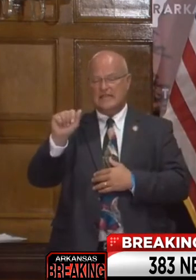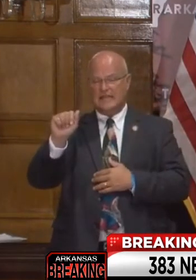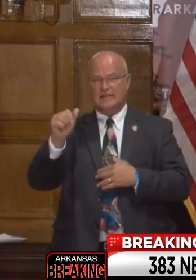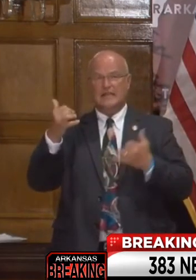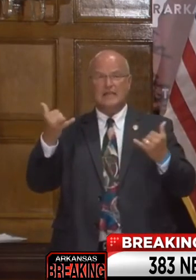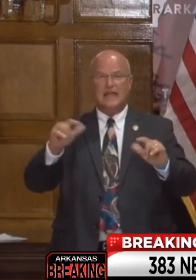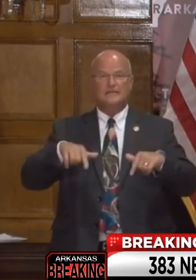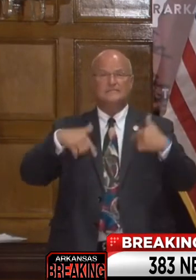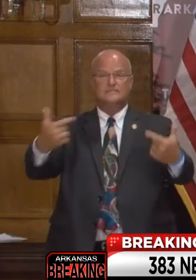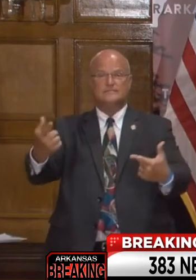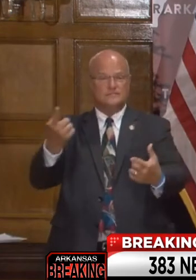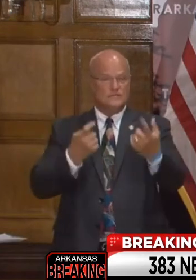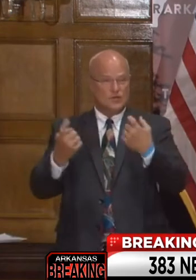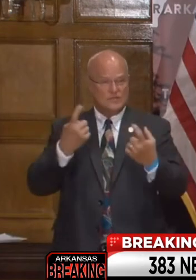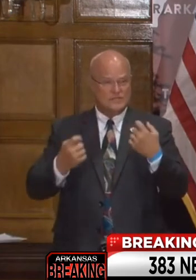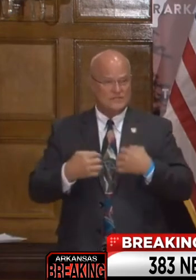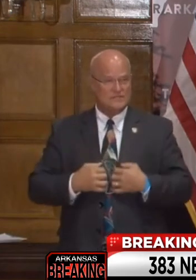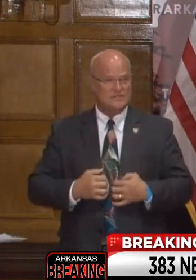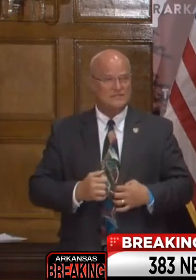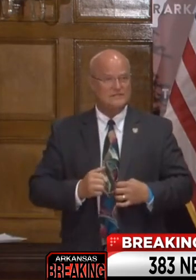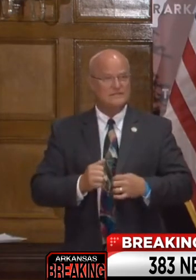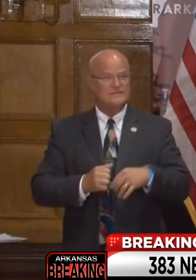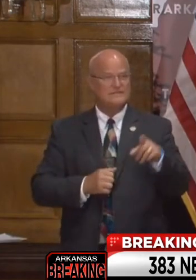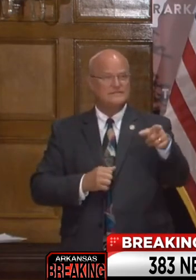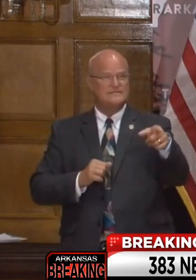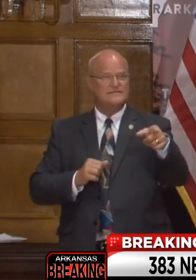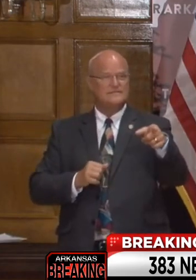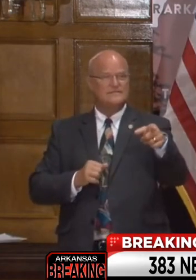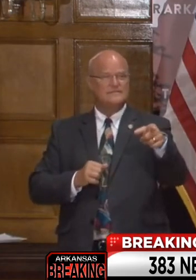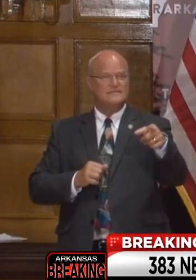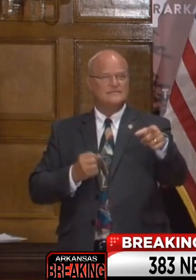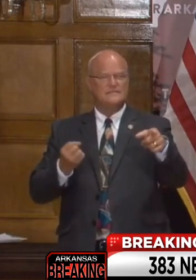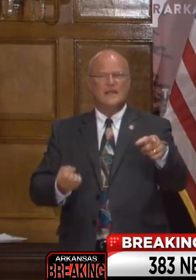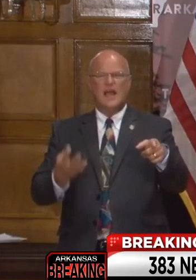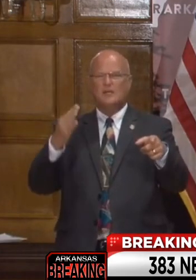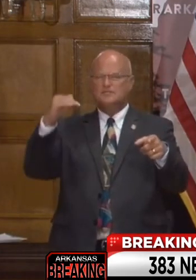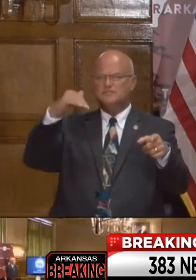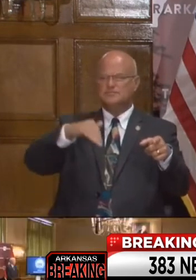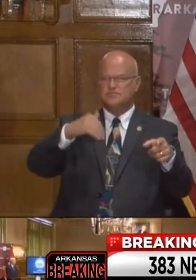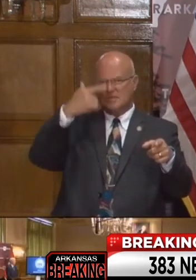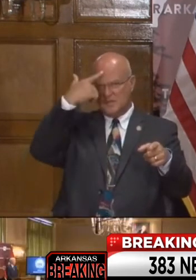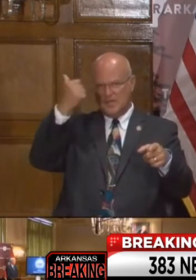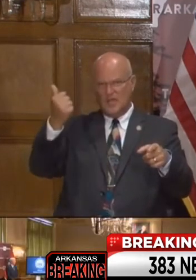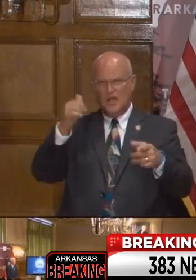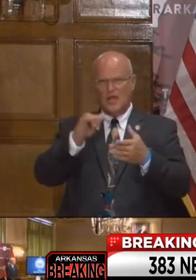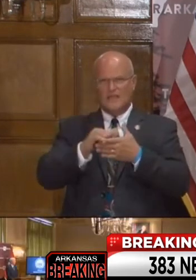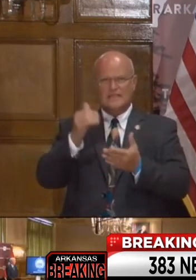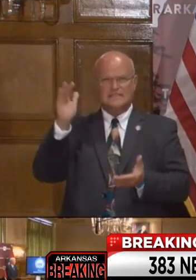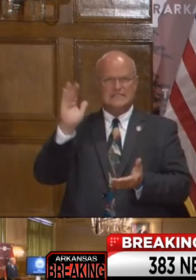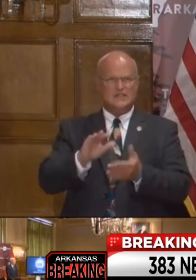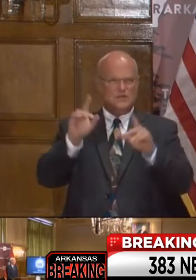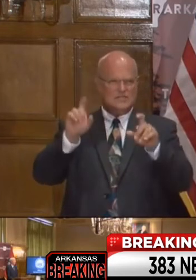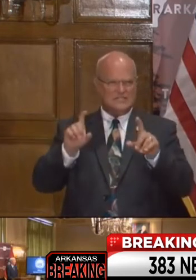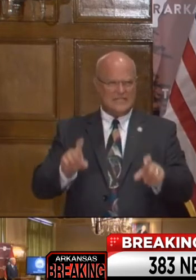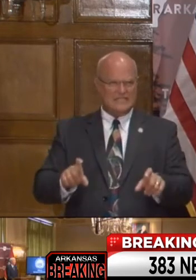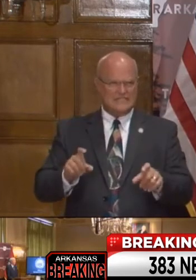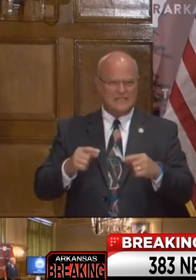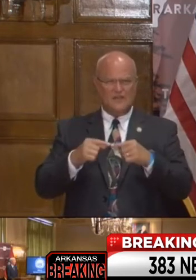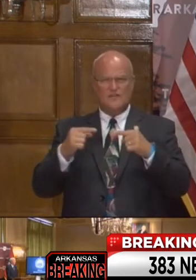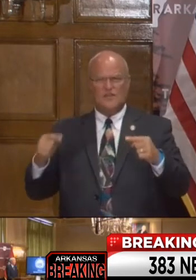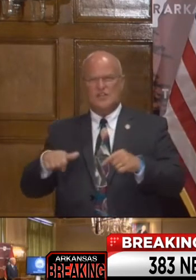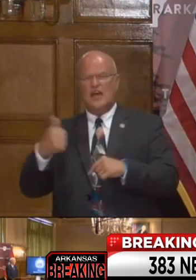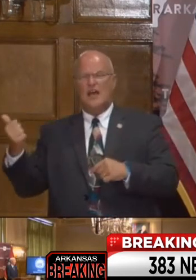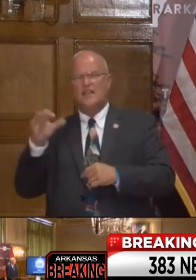that, we're happy to turn it open to any questions. Yes. How much of this dip do you think is due to the decrease in testing